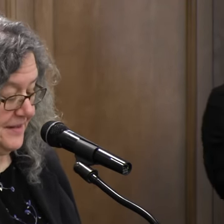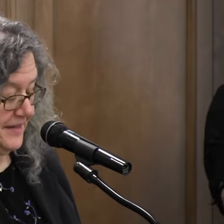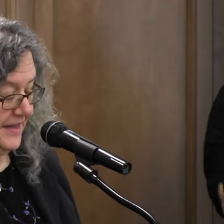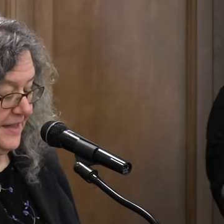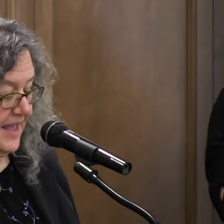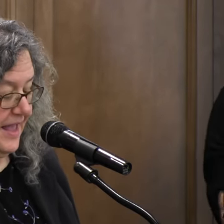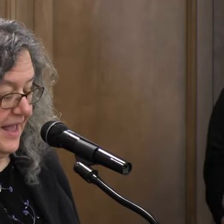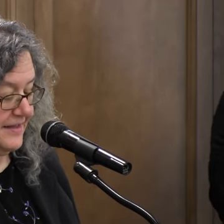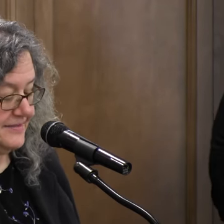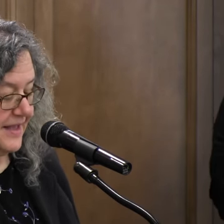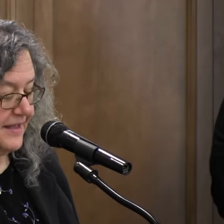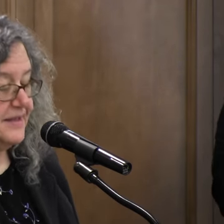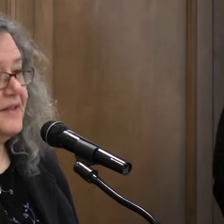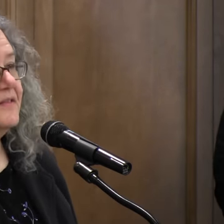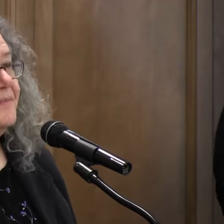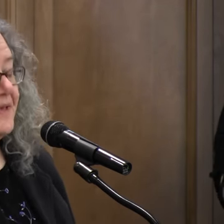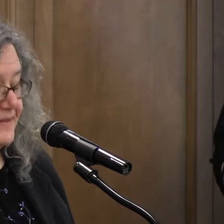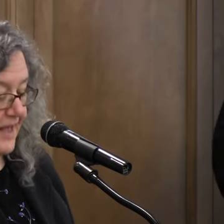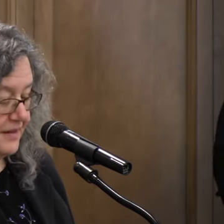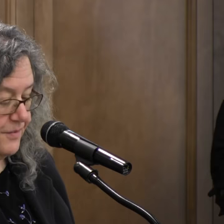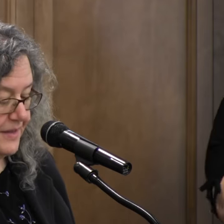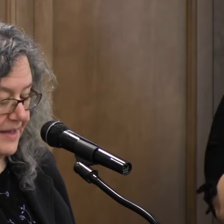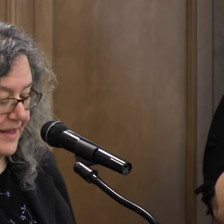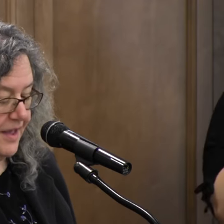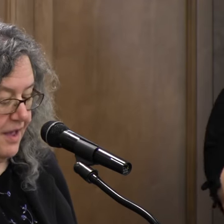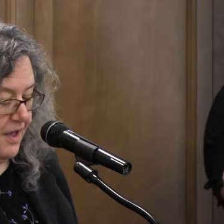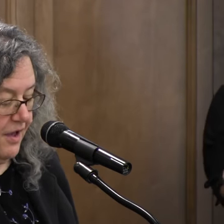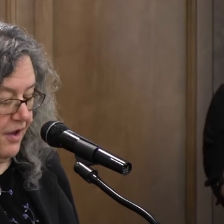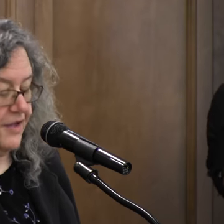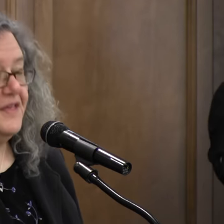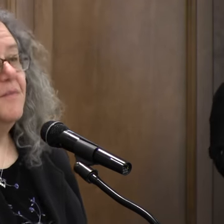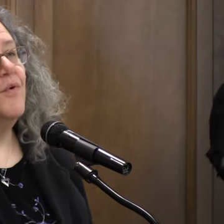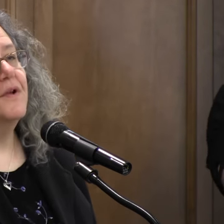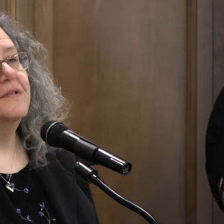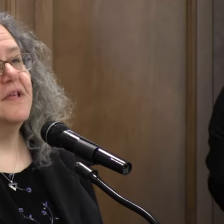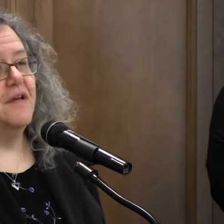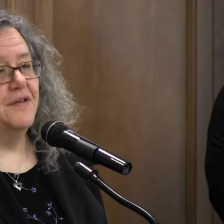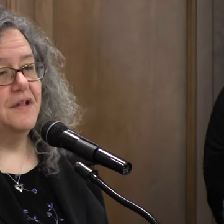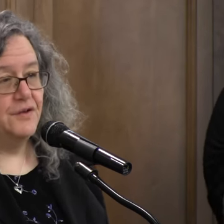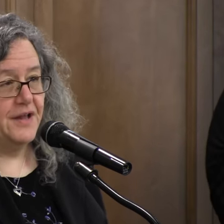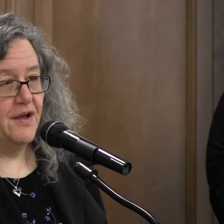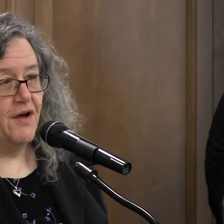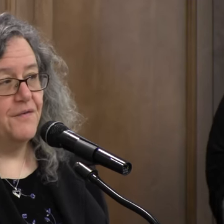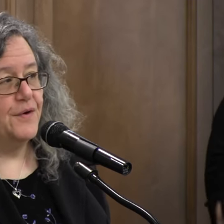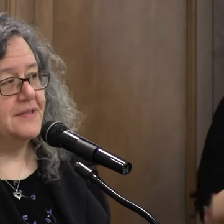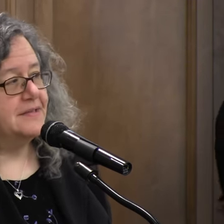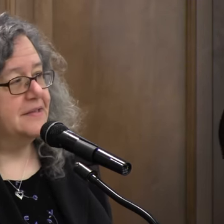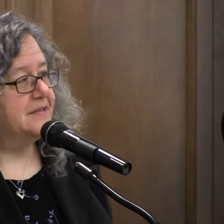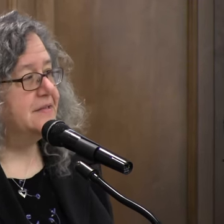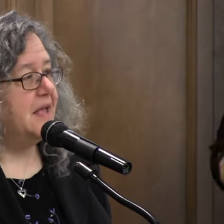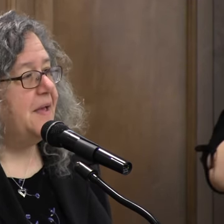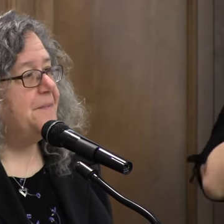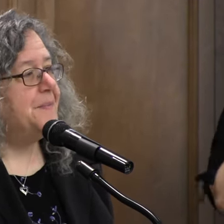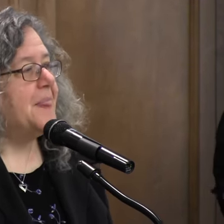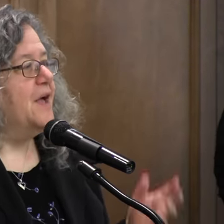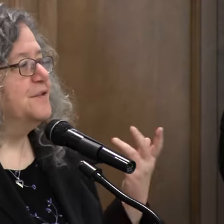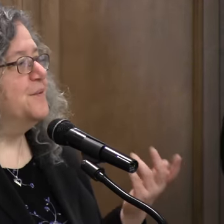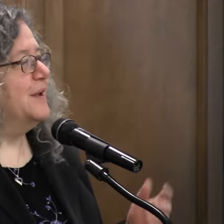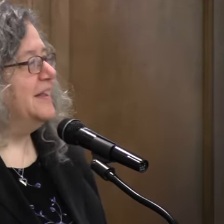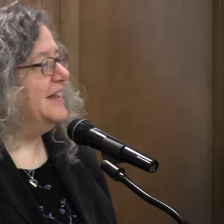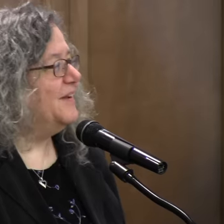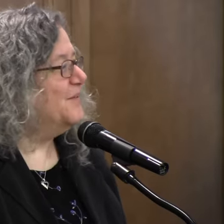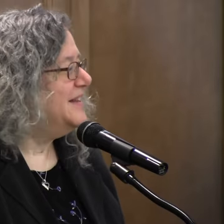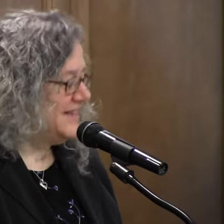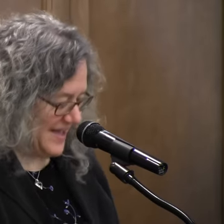of civility, and second, it speaks eloquently on the importance of including all voices. I